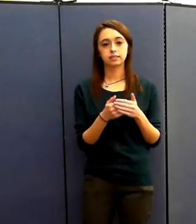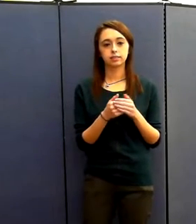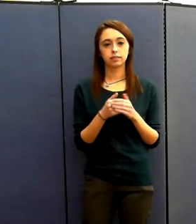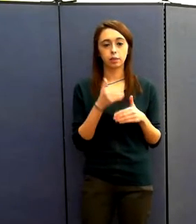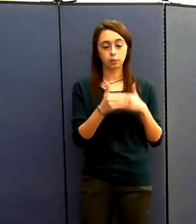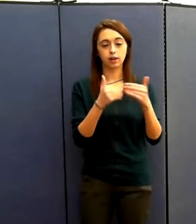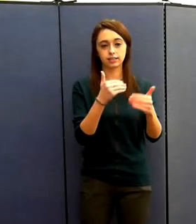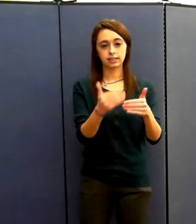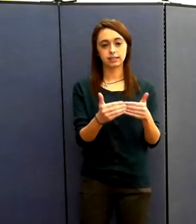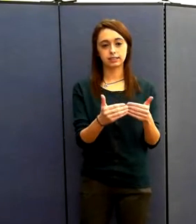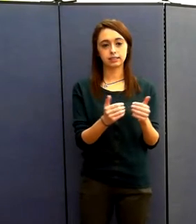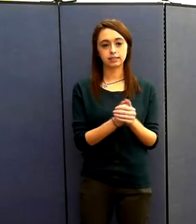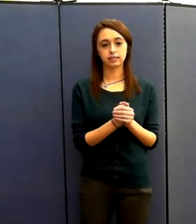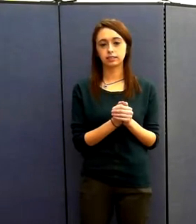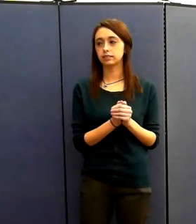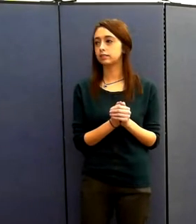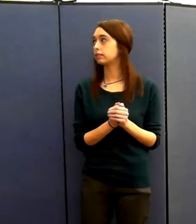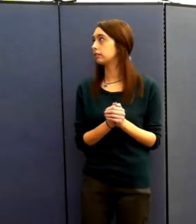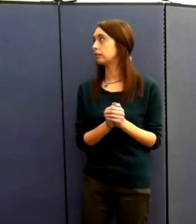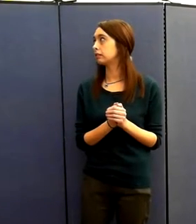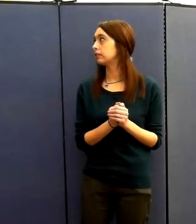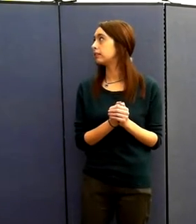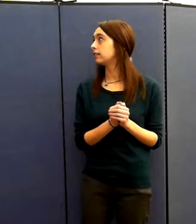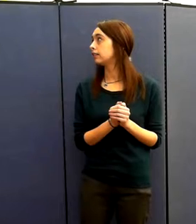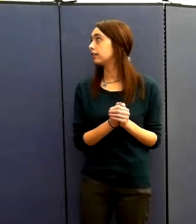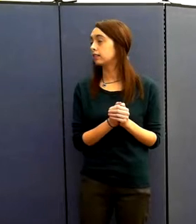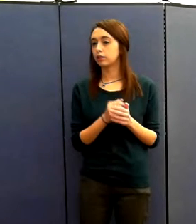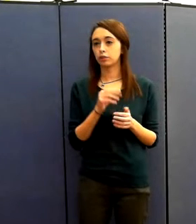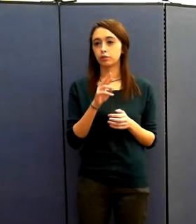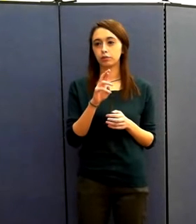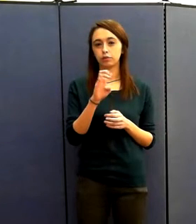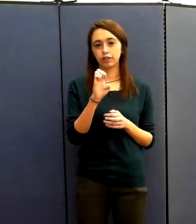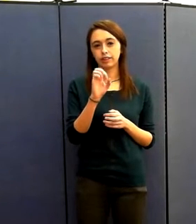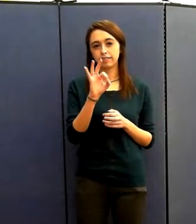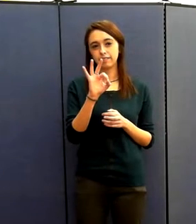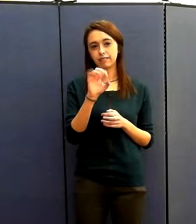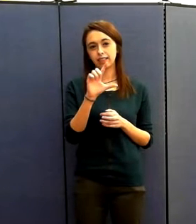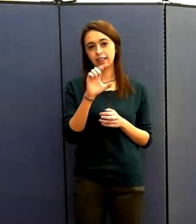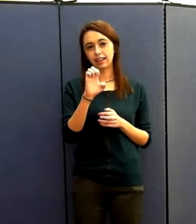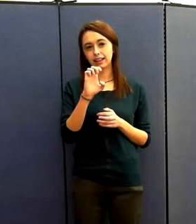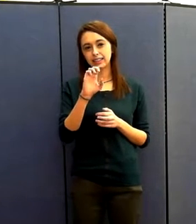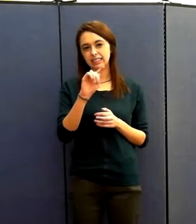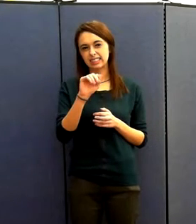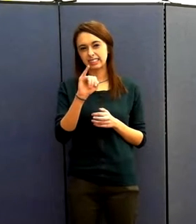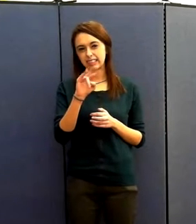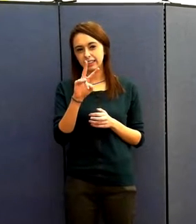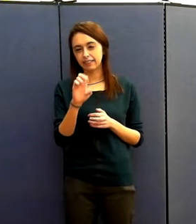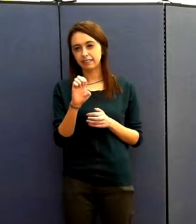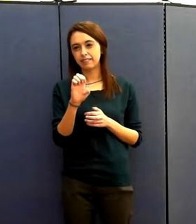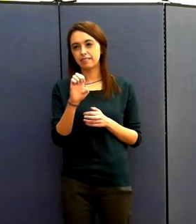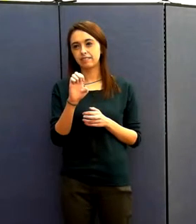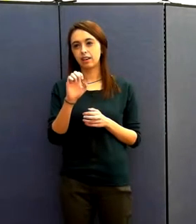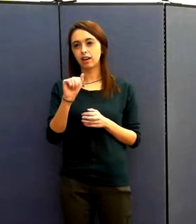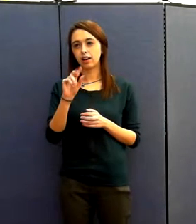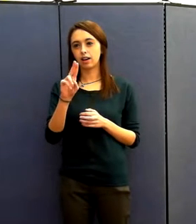reflexive autoethnography. So reflexive autoethnography, which is a way to account